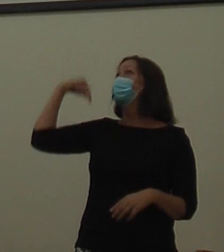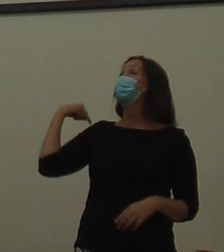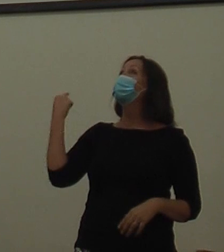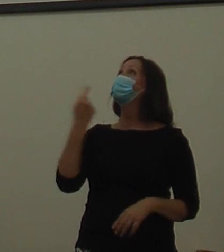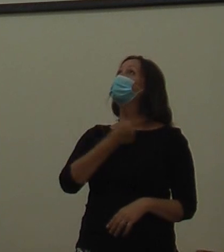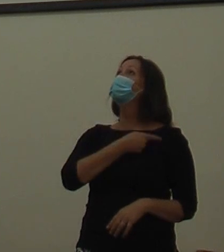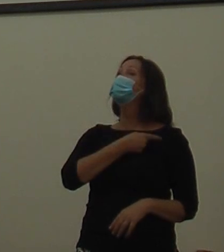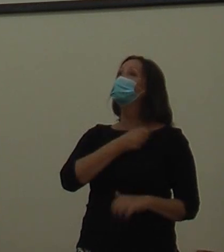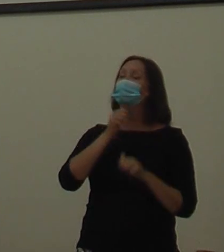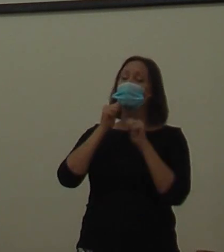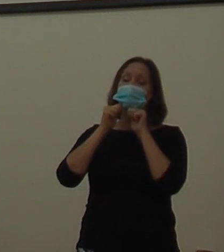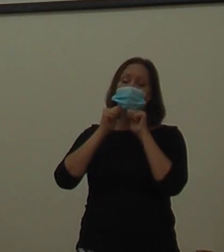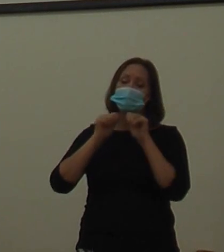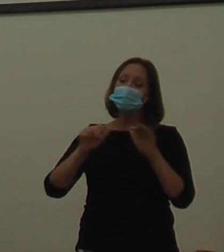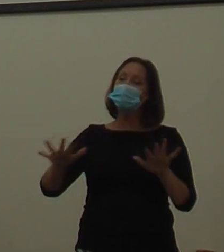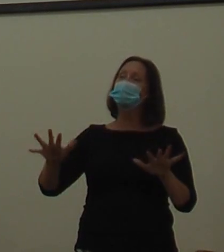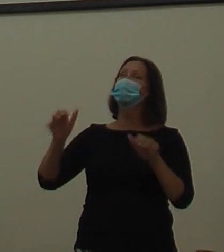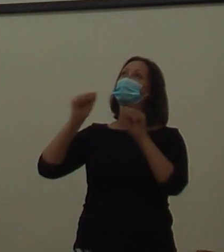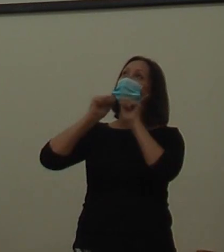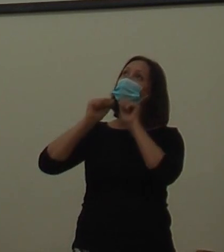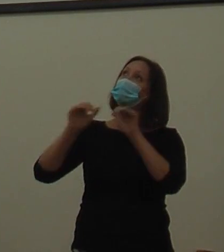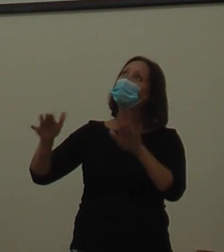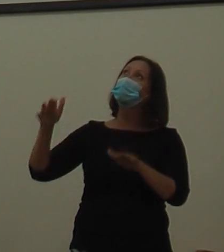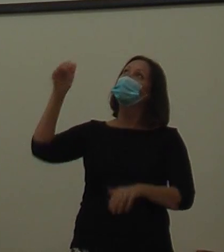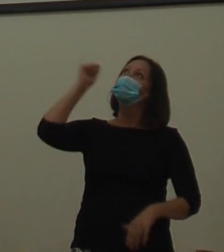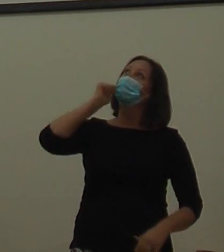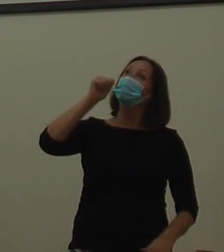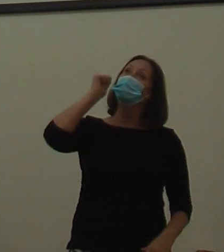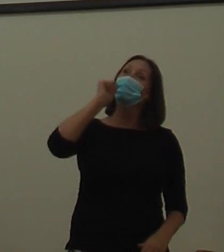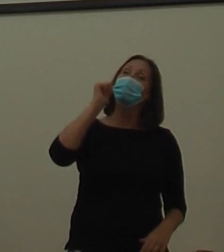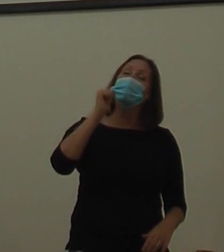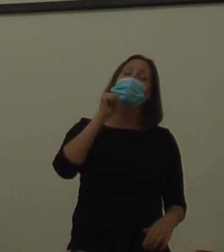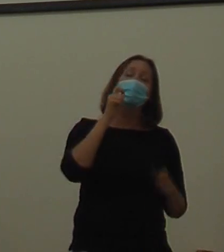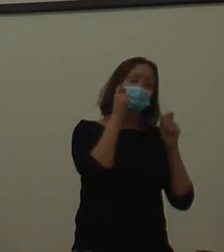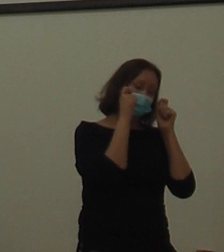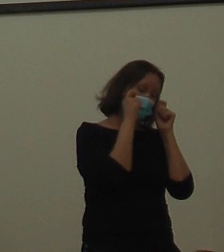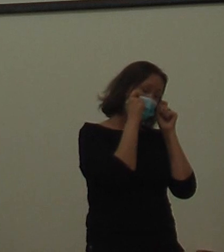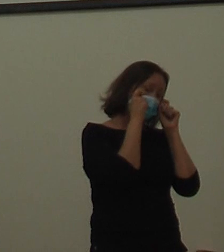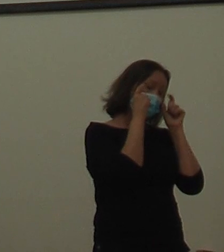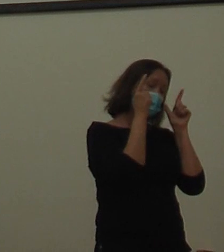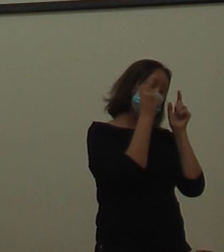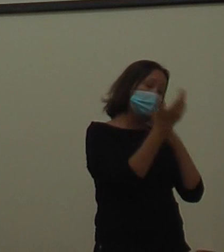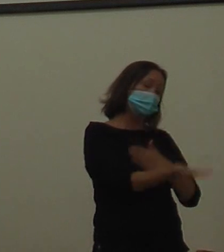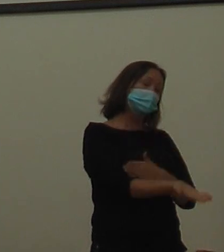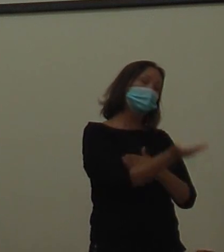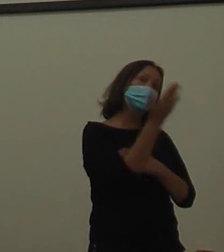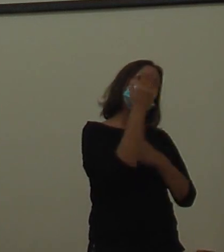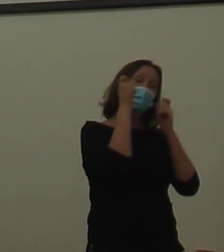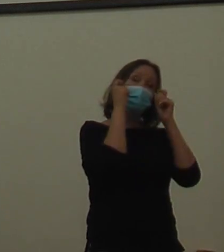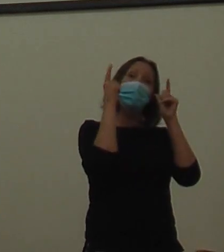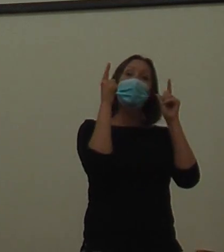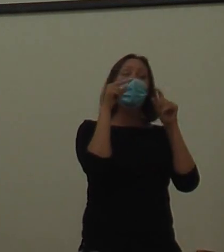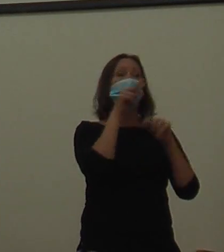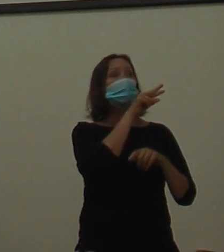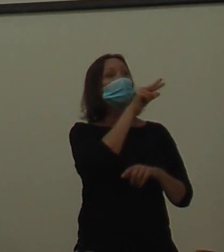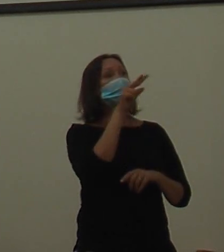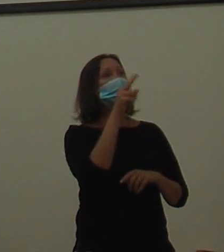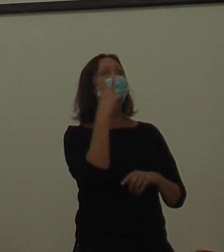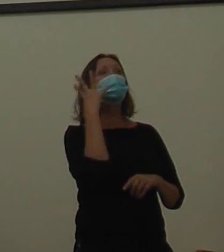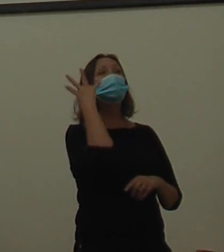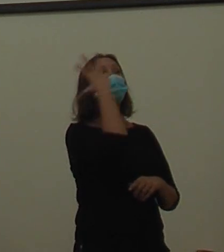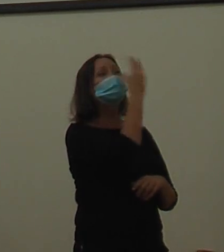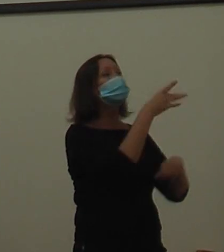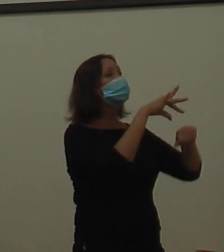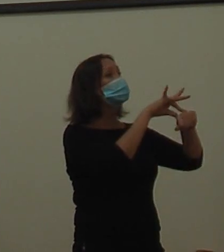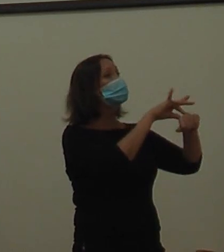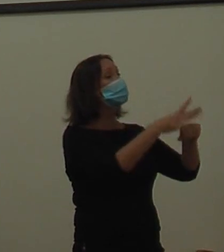of the day. When we wake up each morning and look out and see the beautiful earth that's out there,